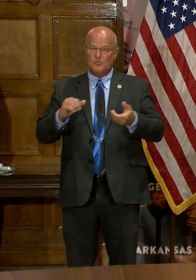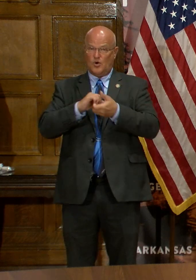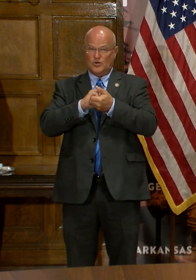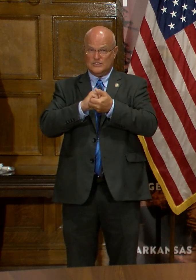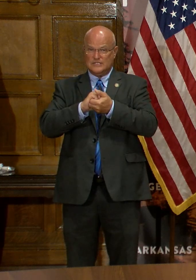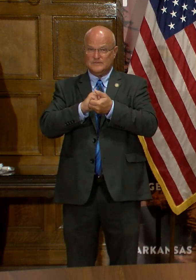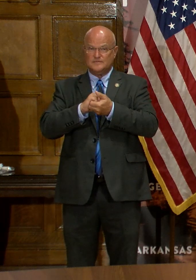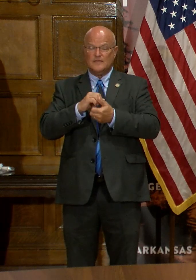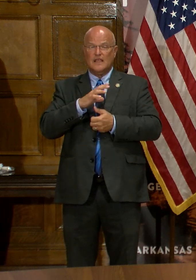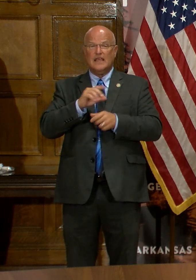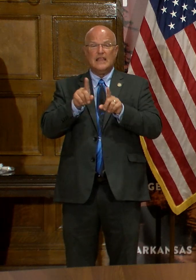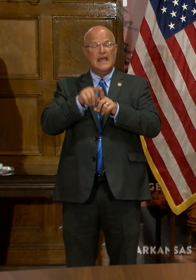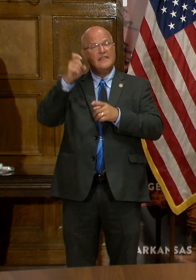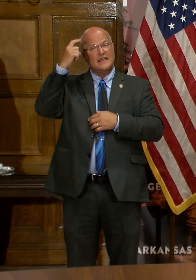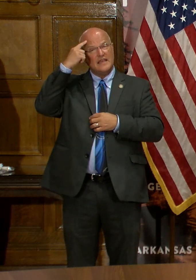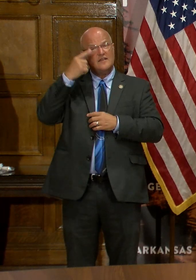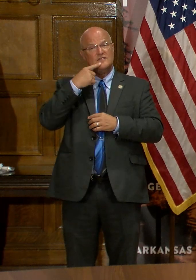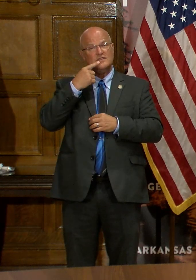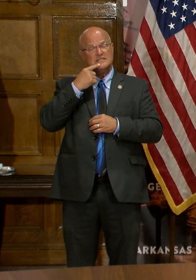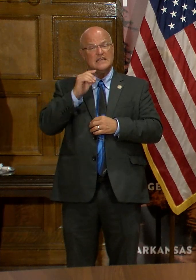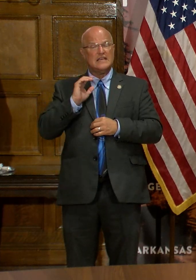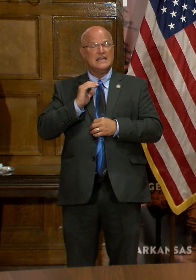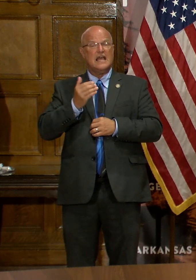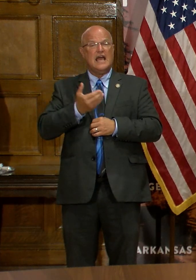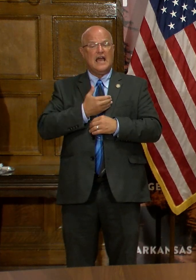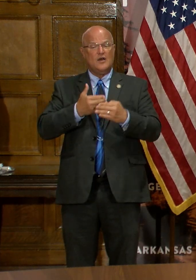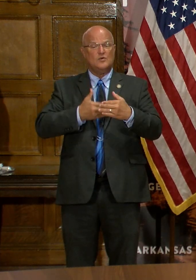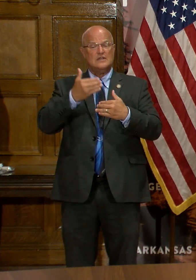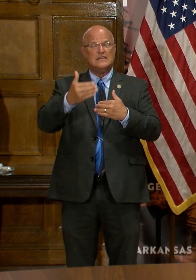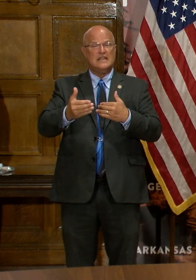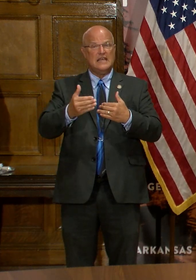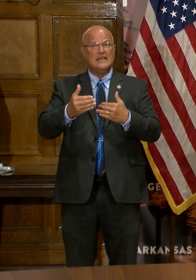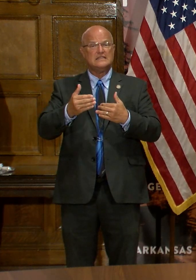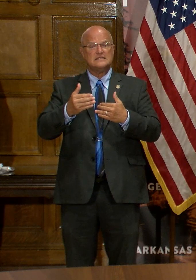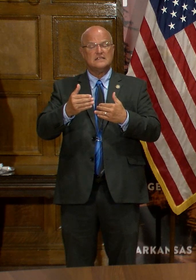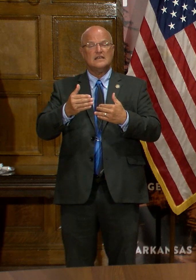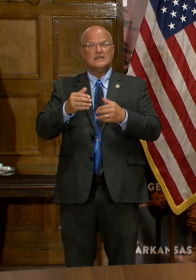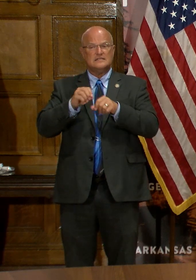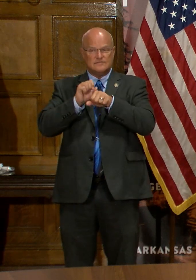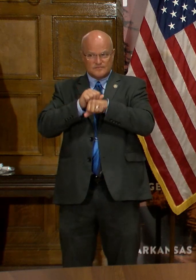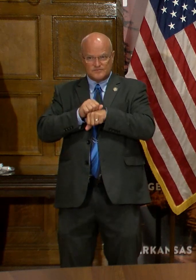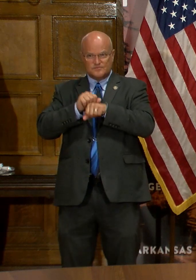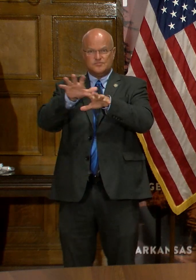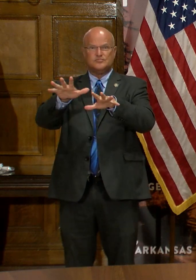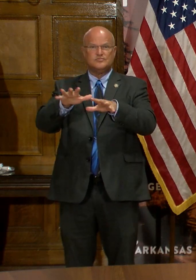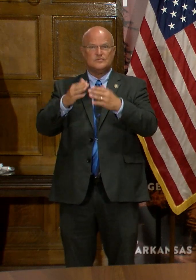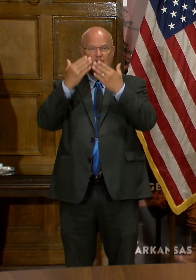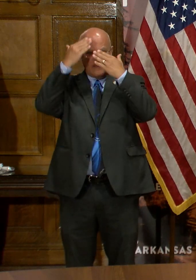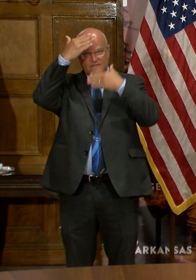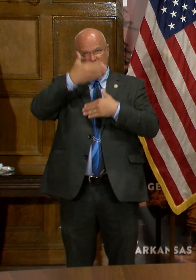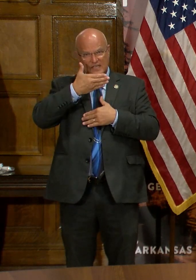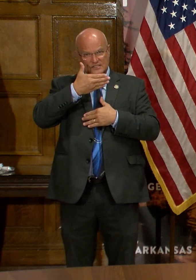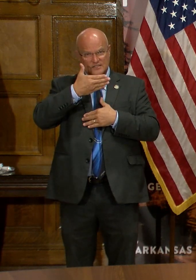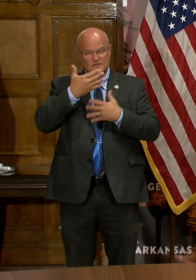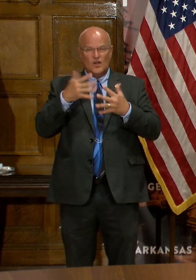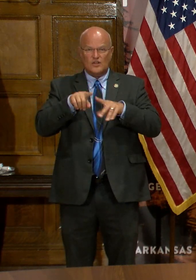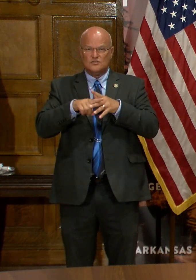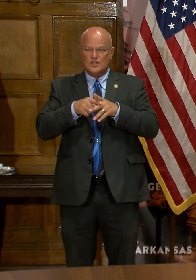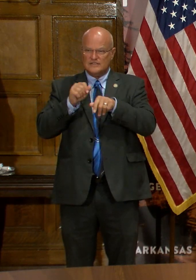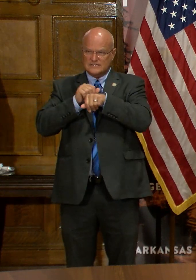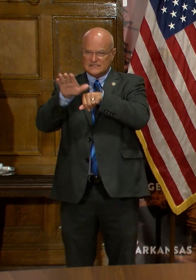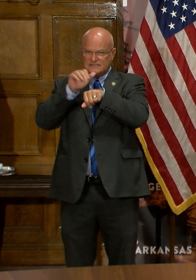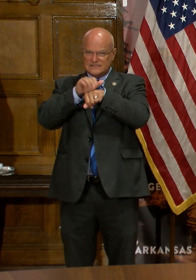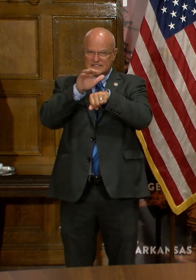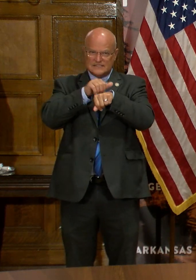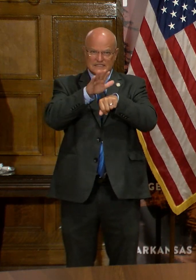partnership. And as the governor mentioned, our next round of big deliveries are those face shields. So we've already started sending